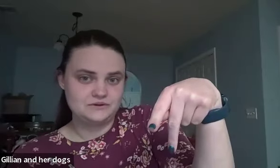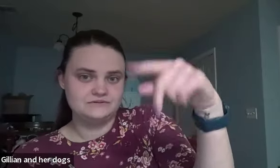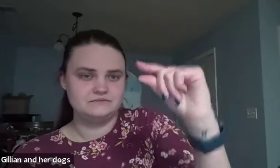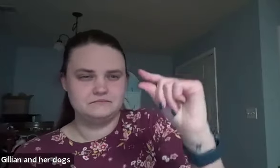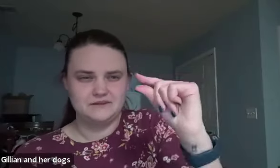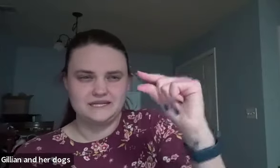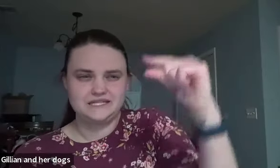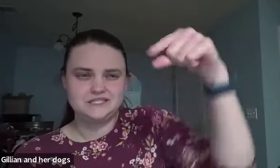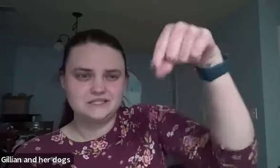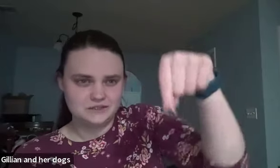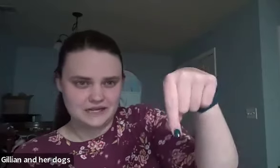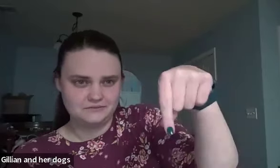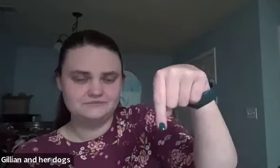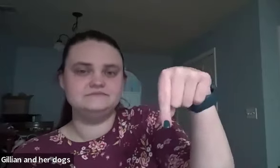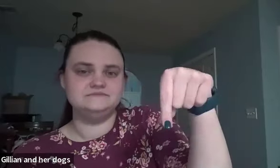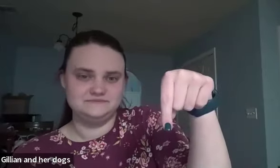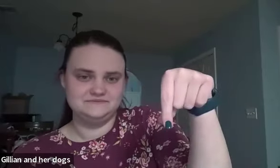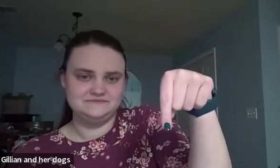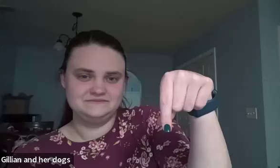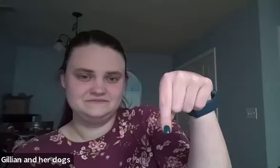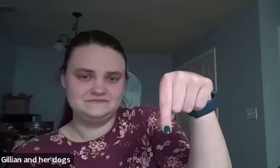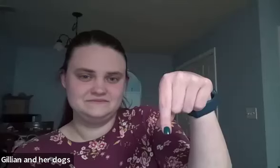Q. Little pinch, go down. Mm-hmm.